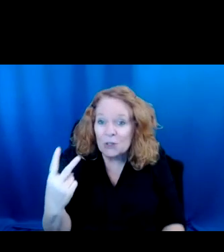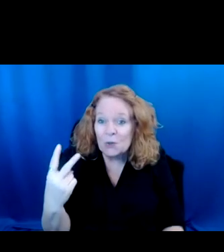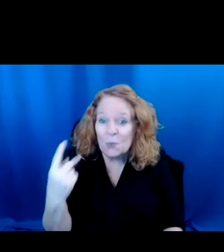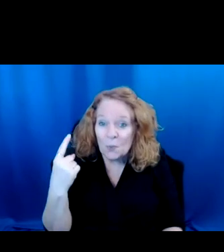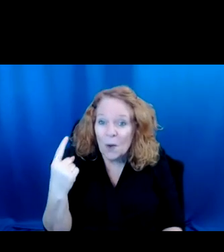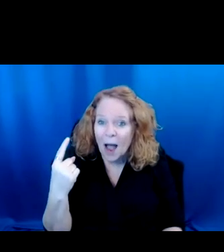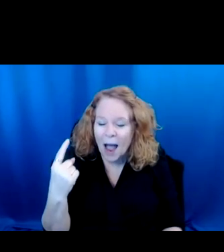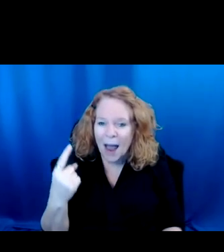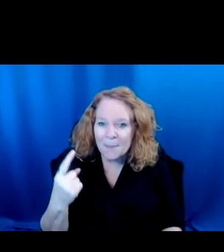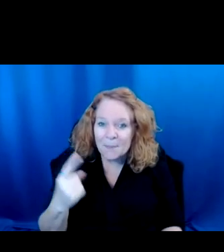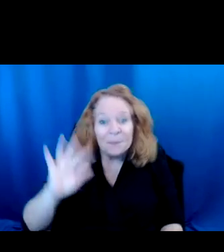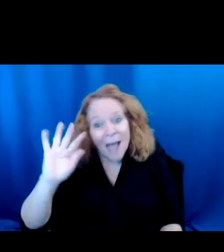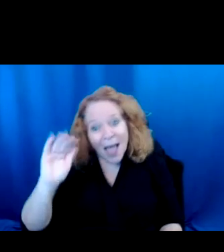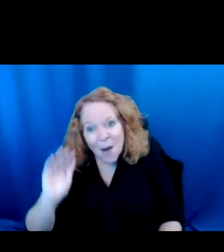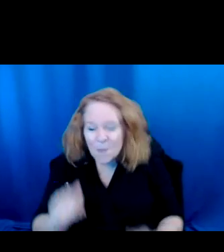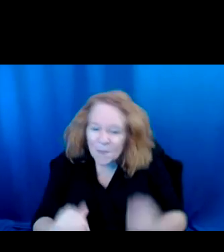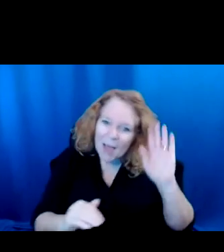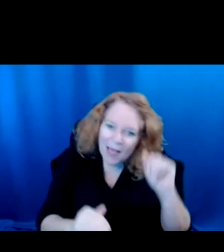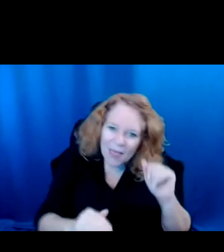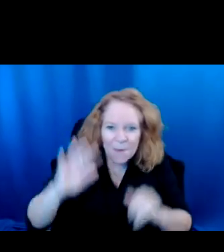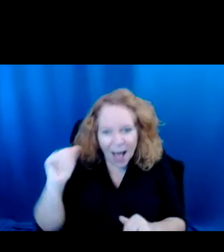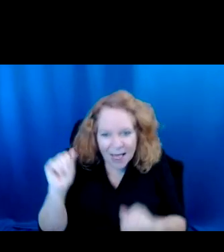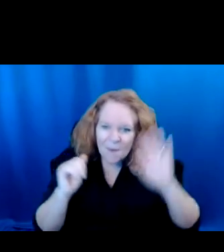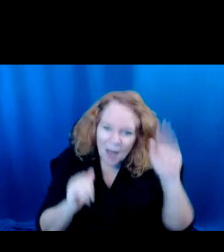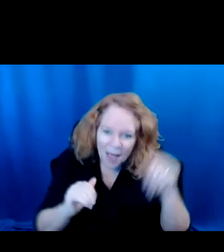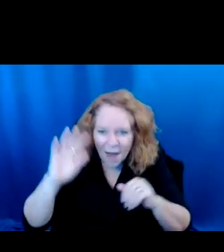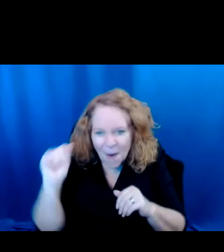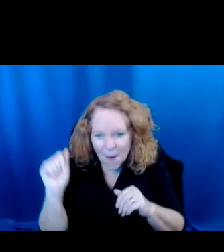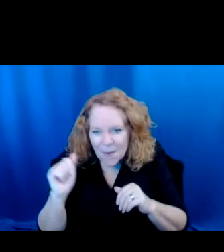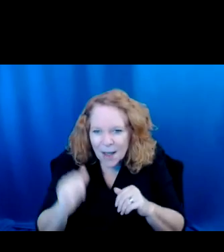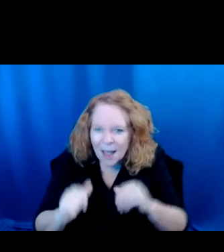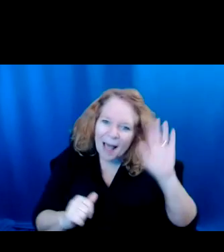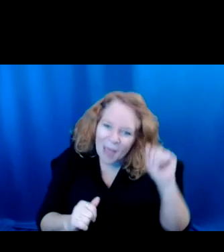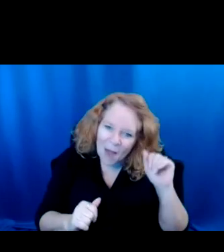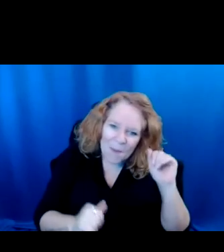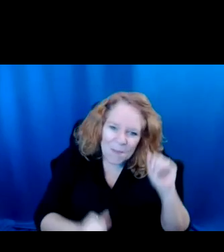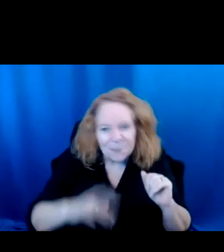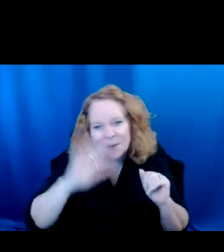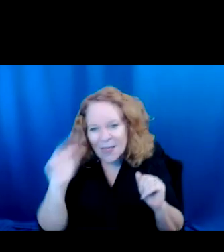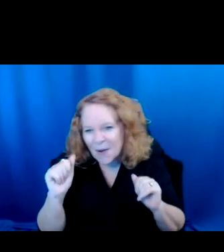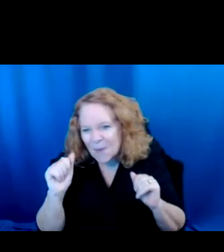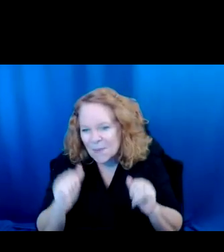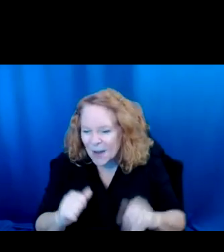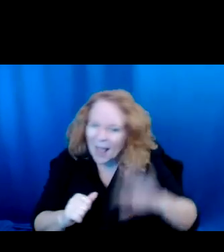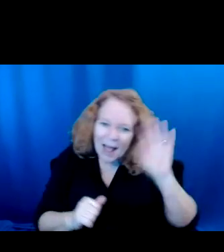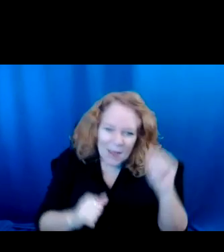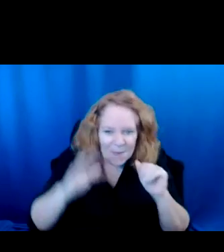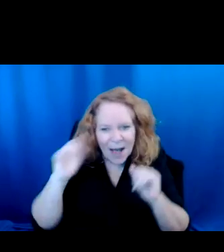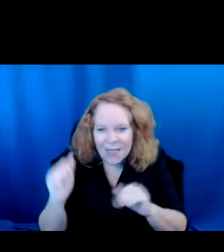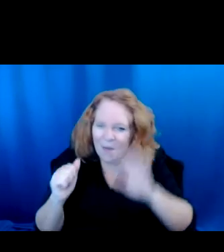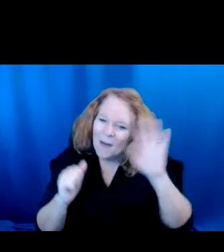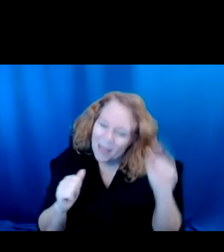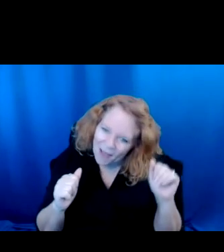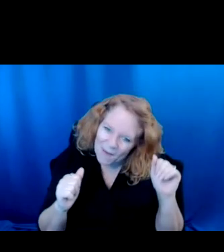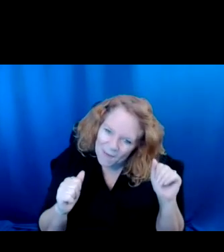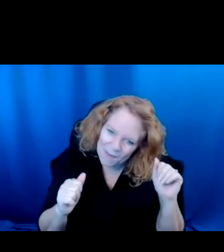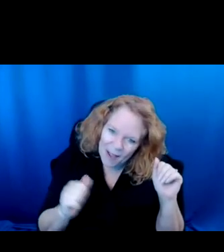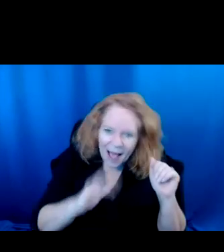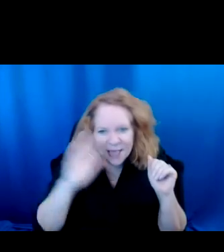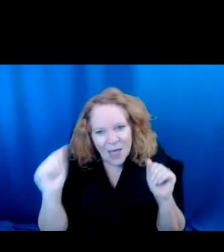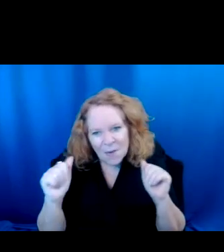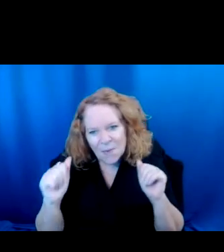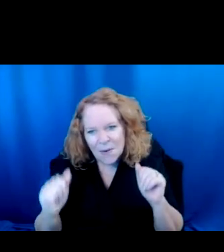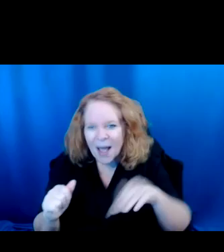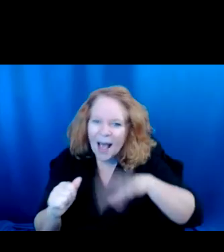3, 2, 1. Hello, hello, hello, hello, hello, hello, hello, hello, hello, hello,